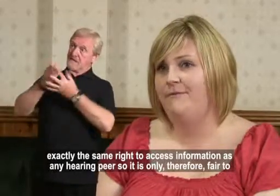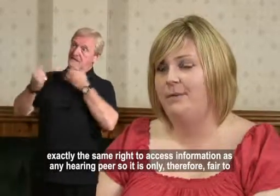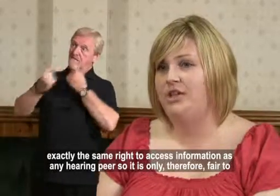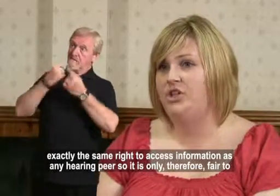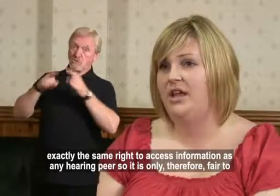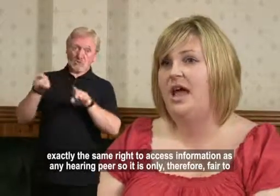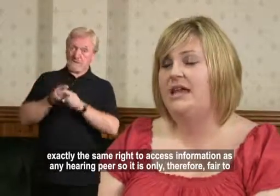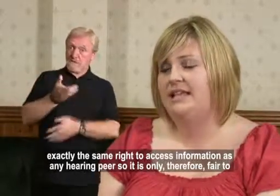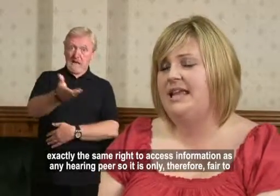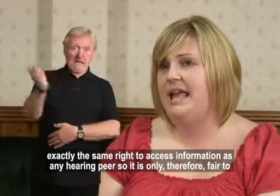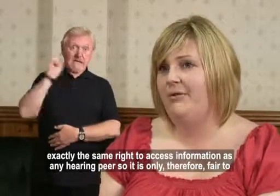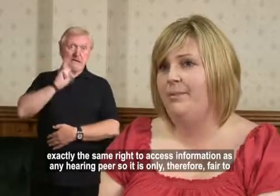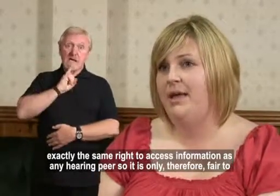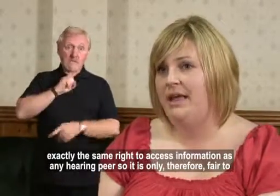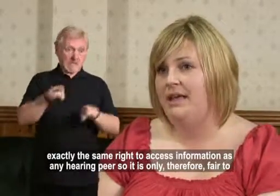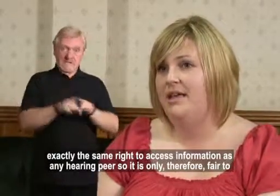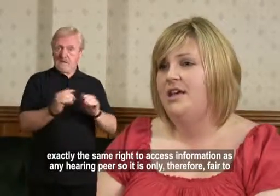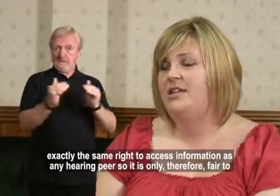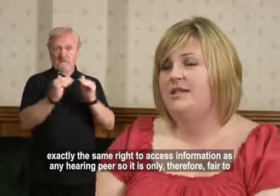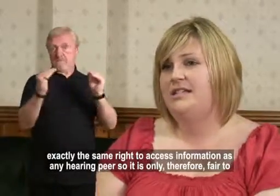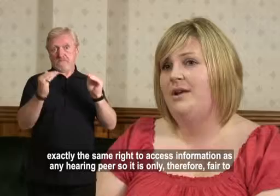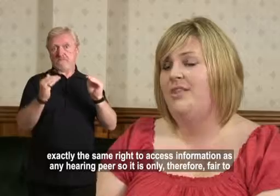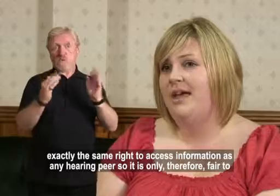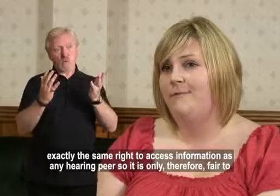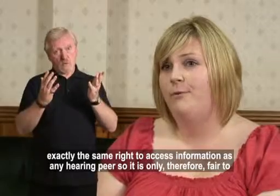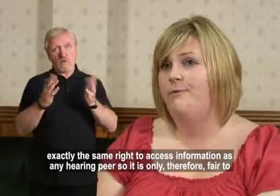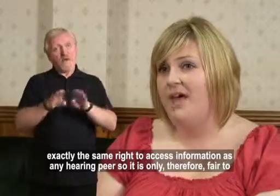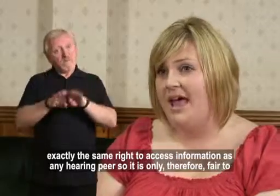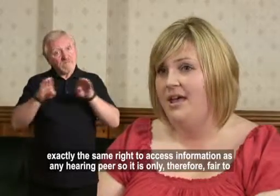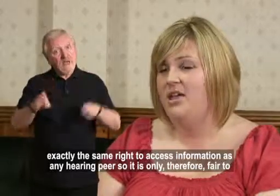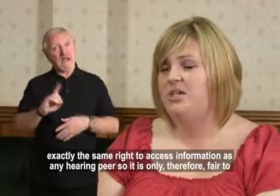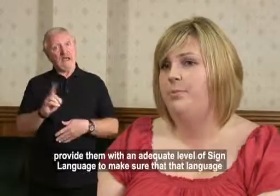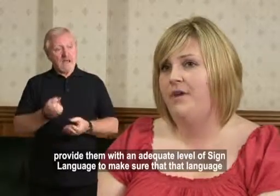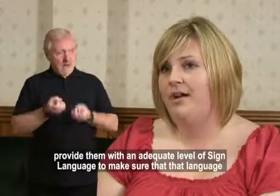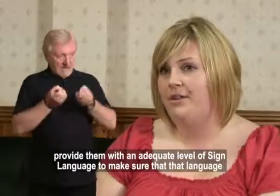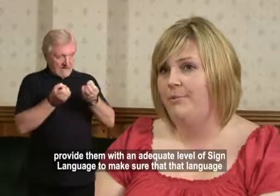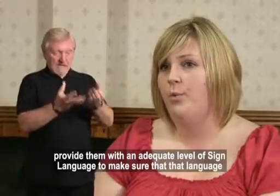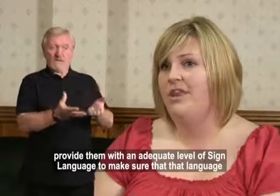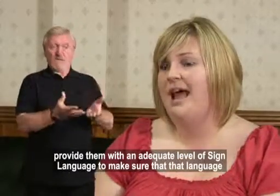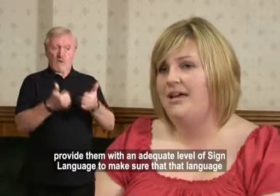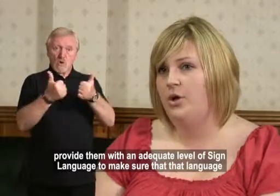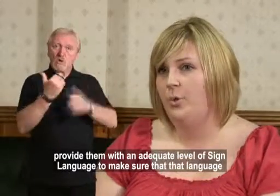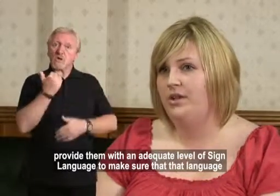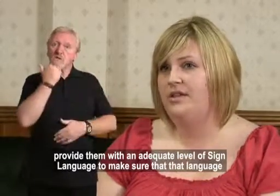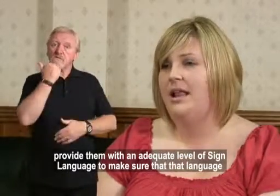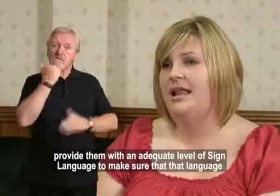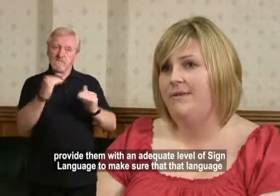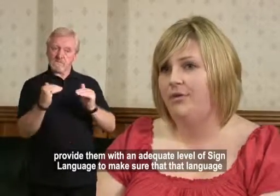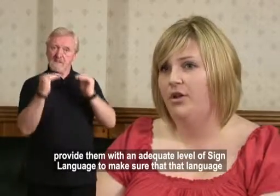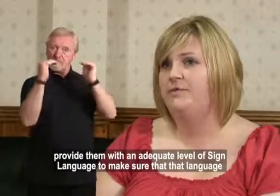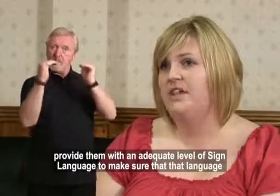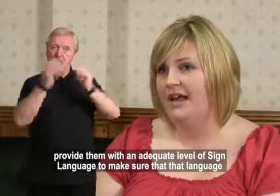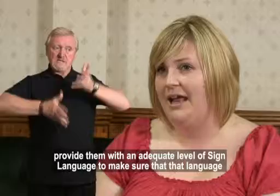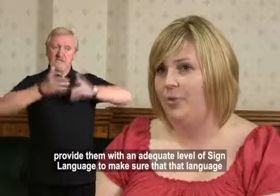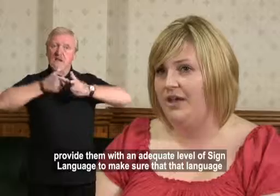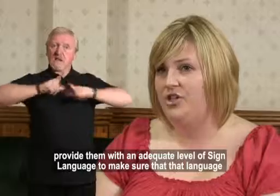access the information as any hearing peer, so it is only therefore fair to provide them with an adequate